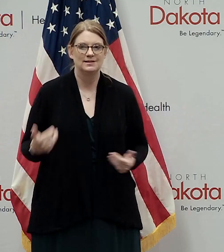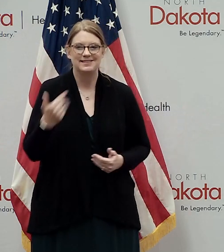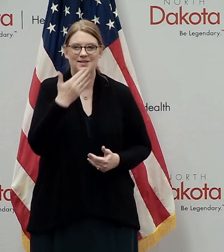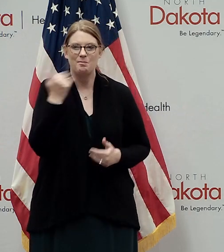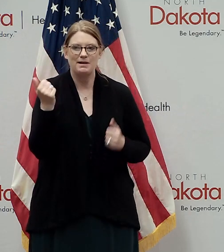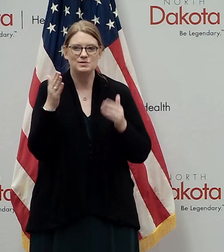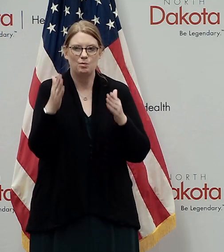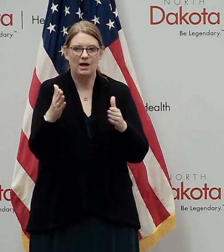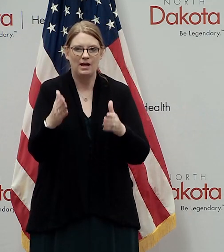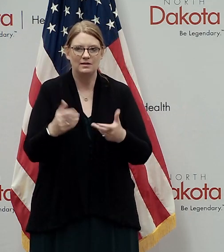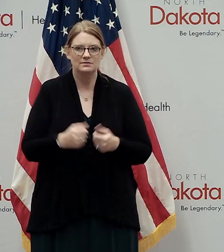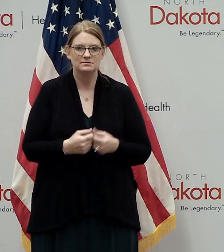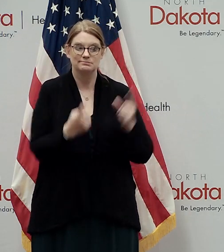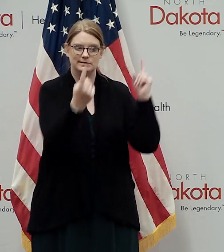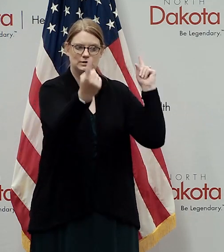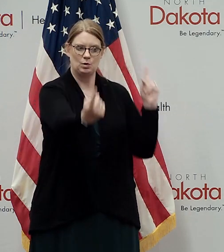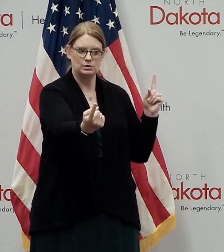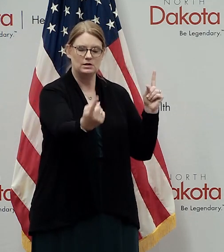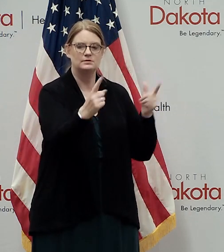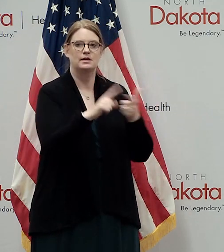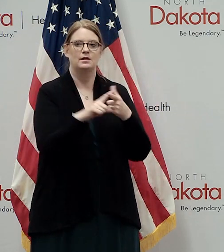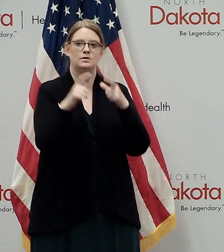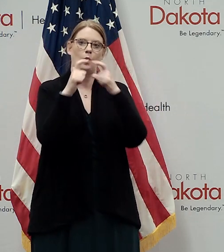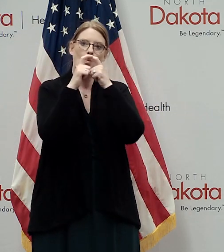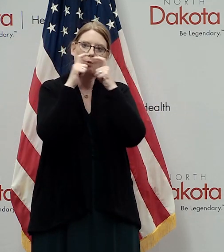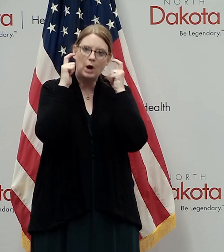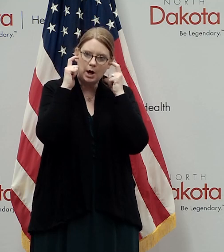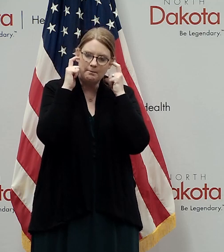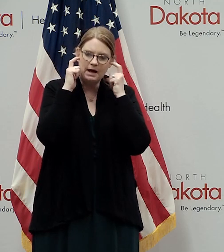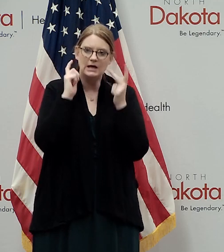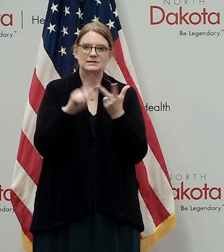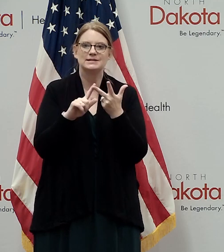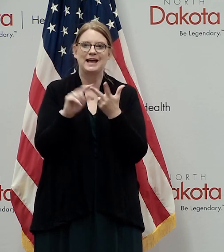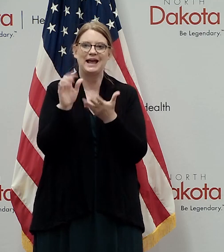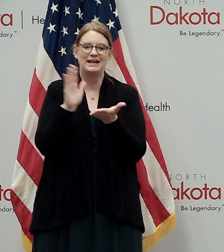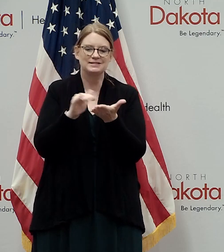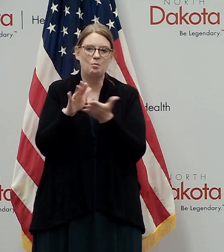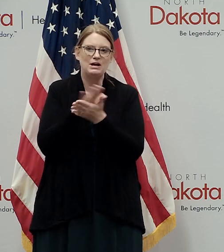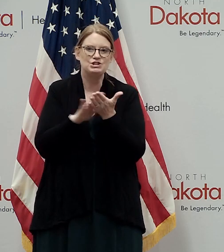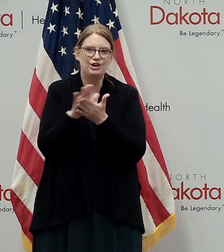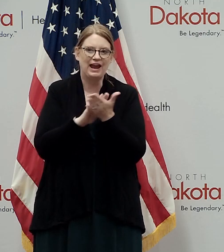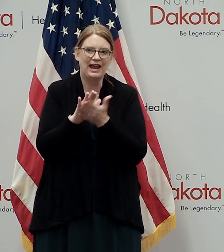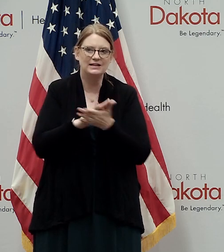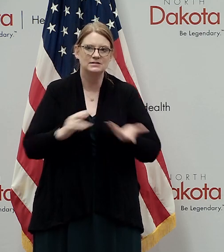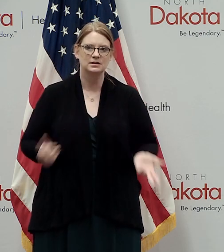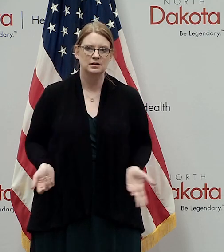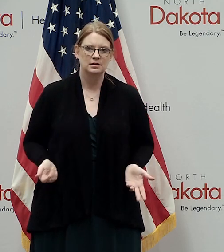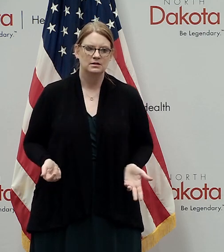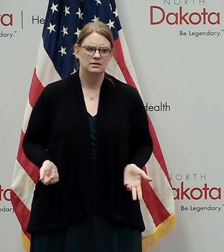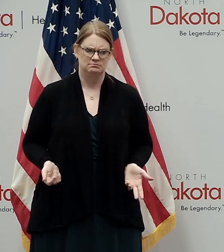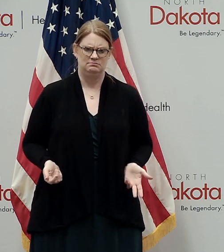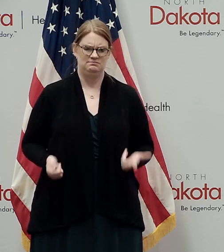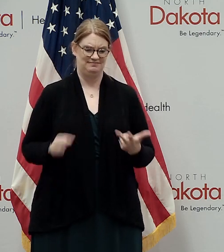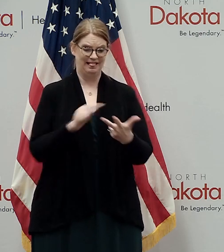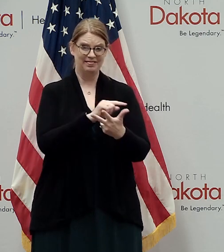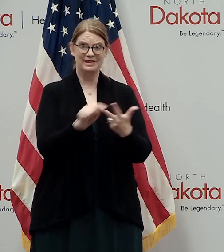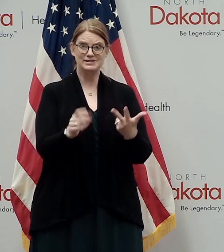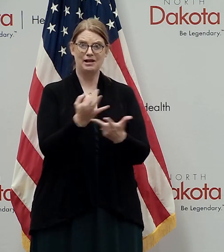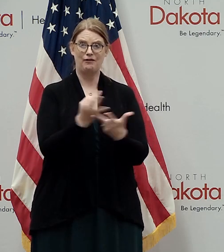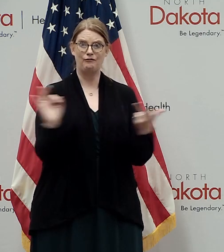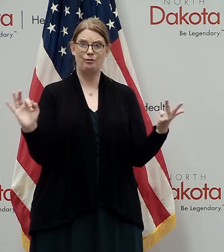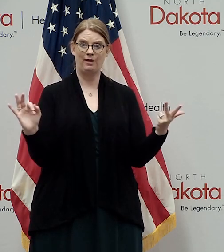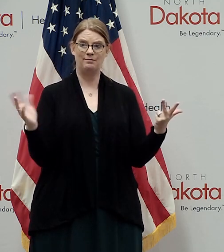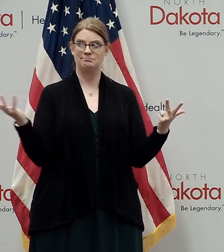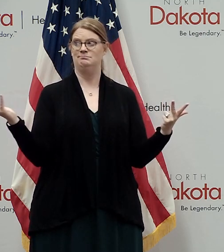tools? Social distancing, wearing a mask, and using good hygiene. And these things are practically free compared to all the other things we've talked